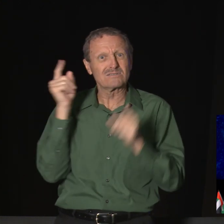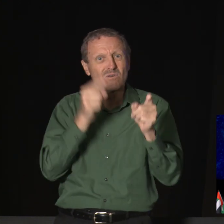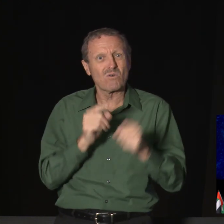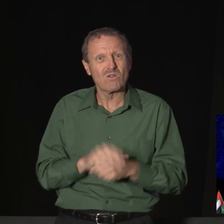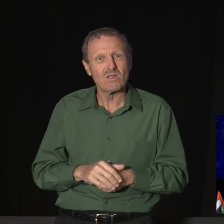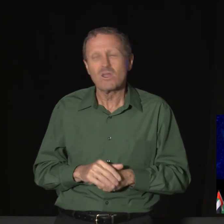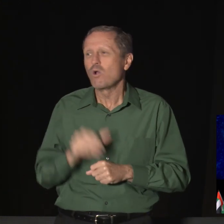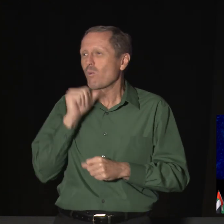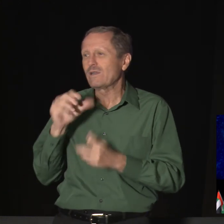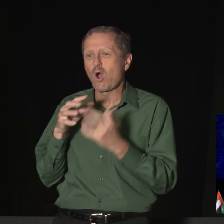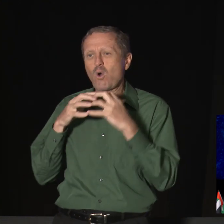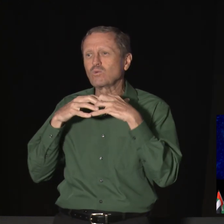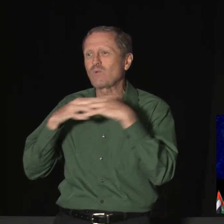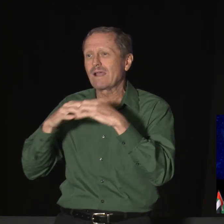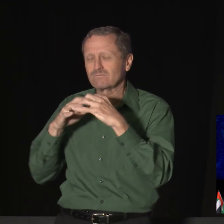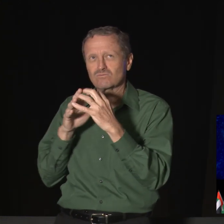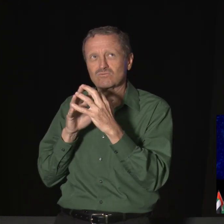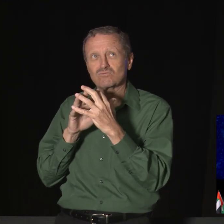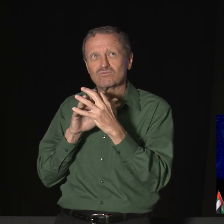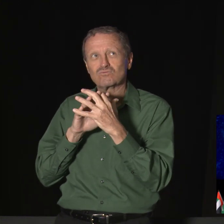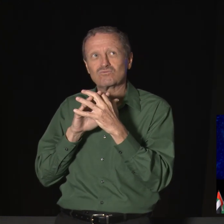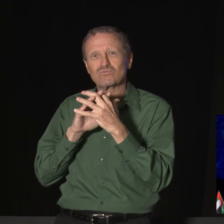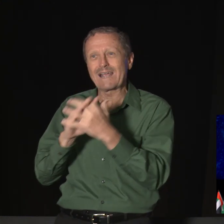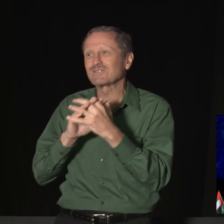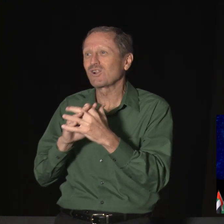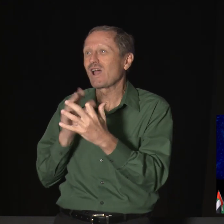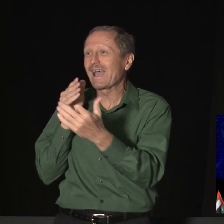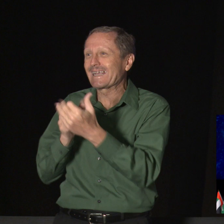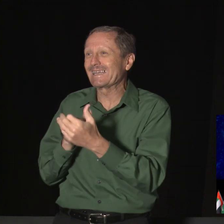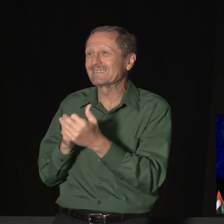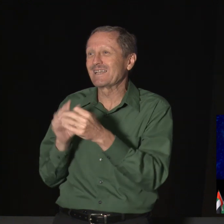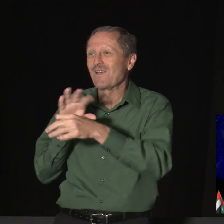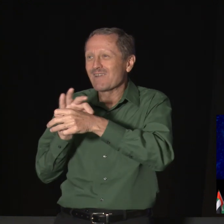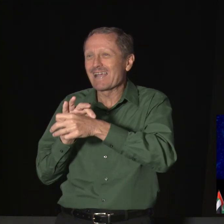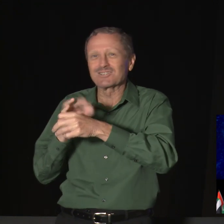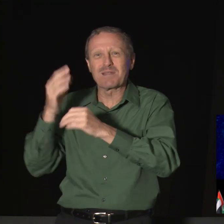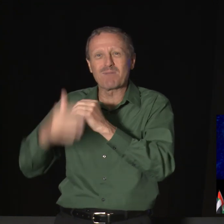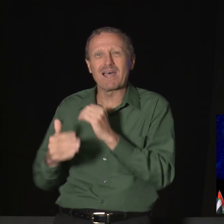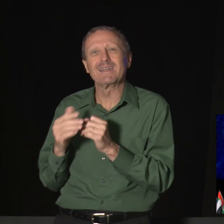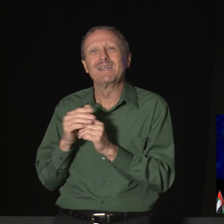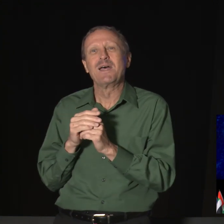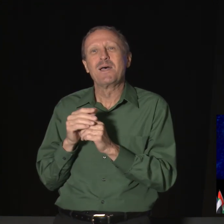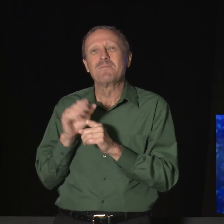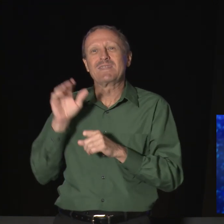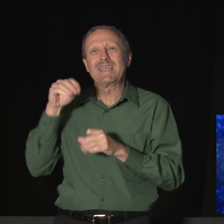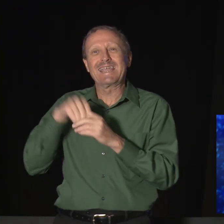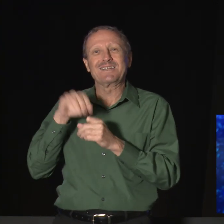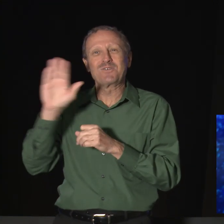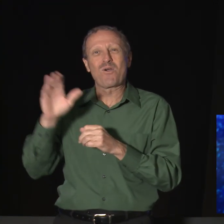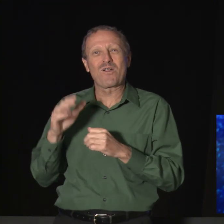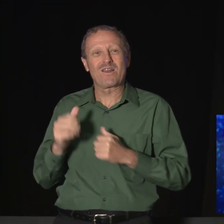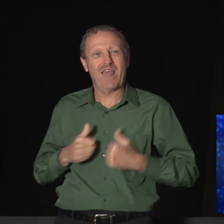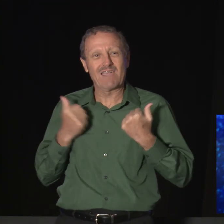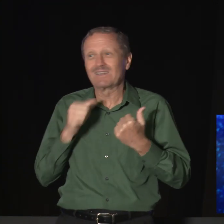We wrestle not against flesh and blood. And in your own life, it's not your spouse or your children or